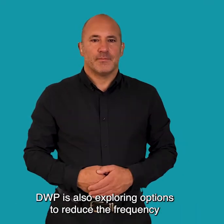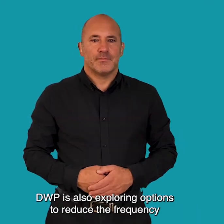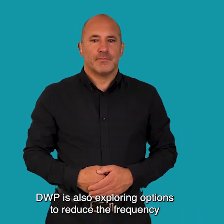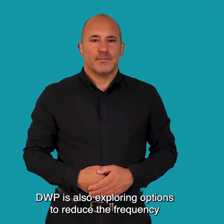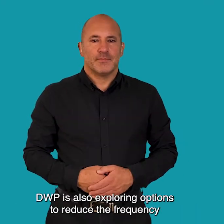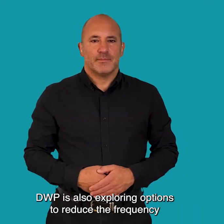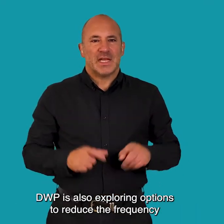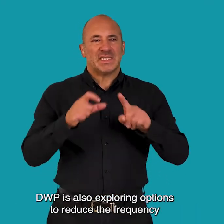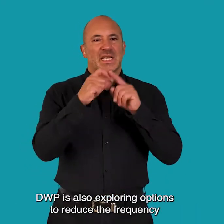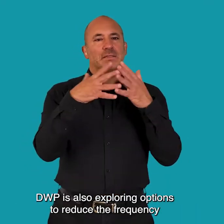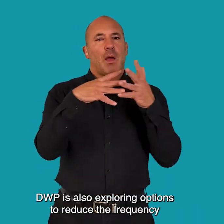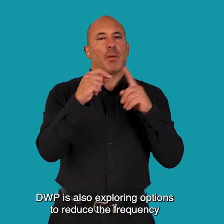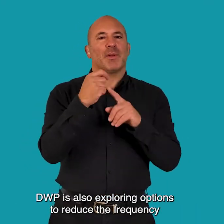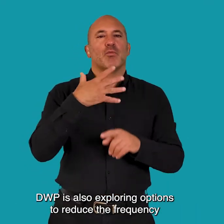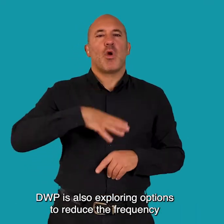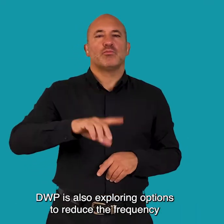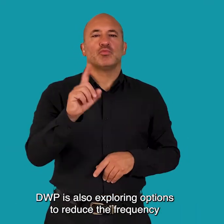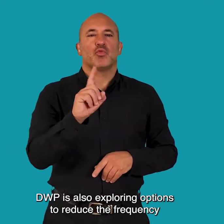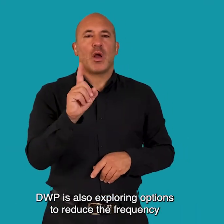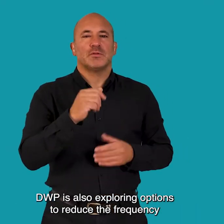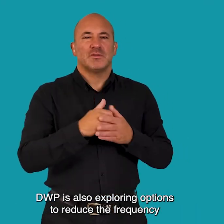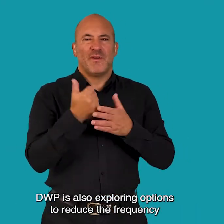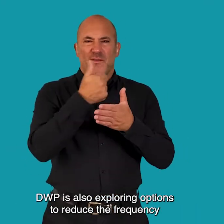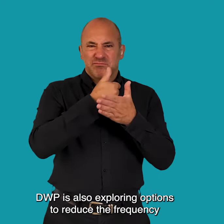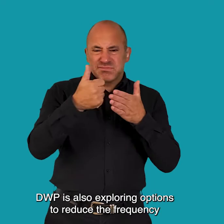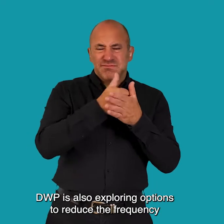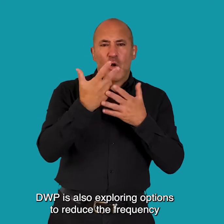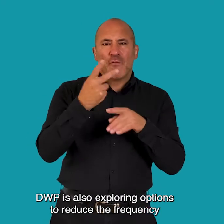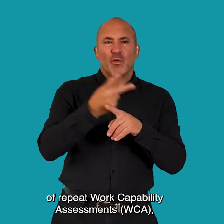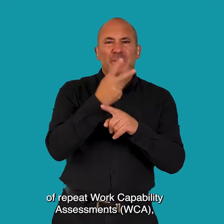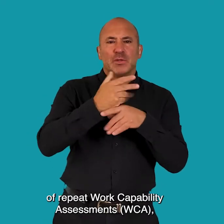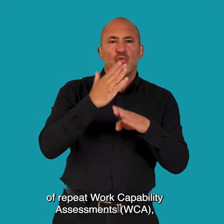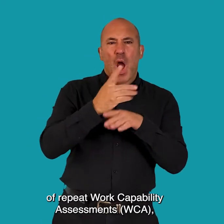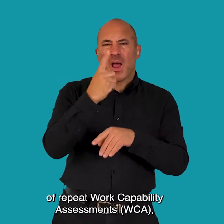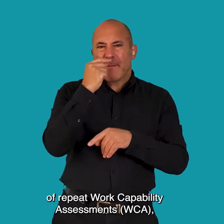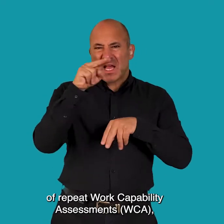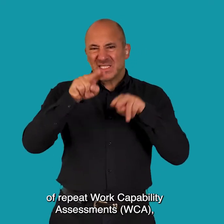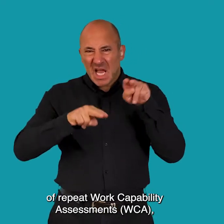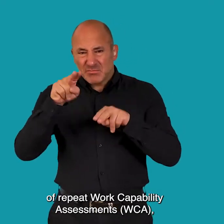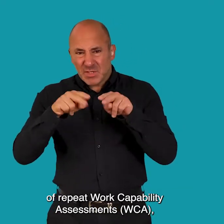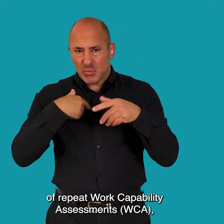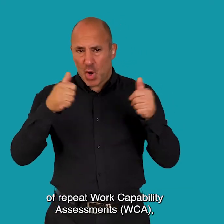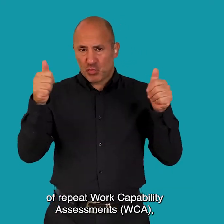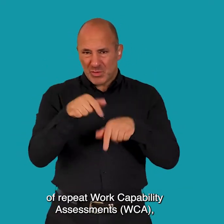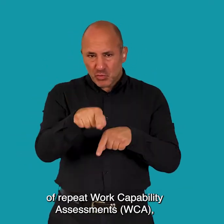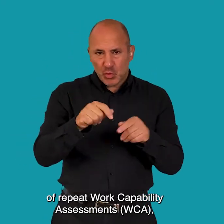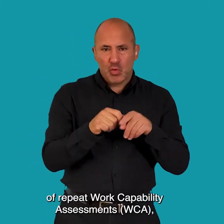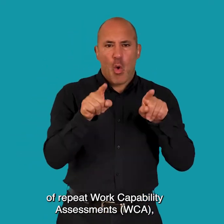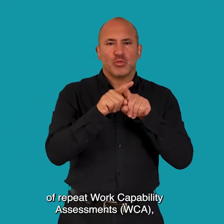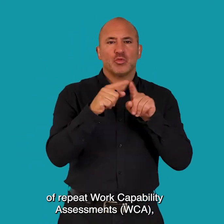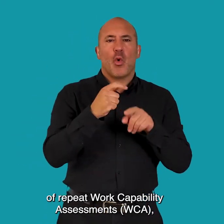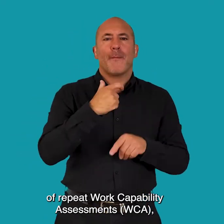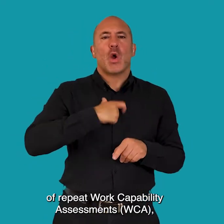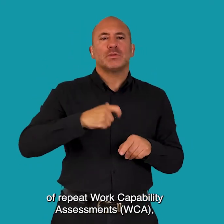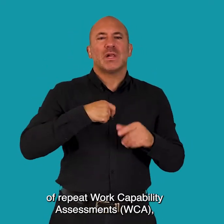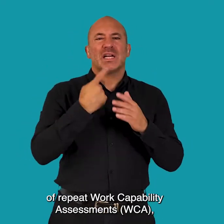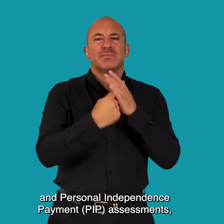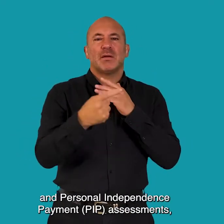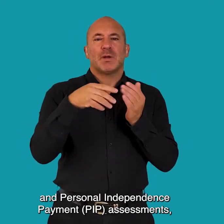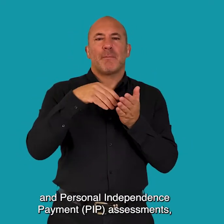DWP is also exploring options to reduce the frequency of repeat Work Capability Assessment (WCA) and